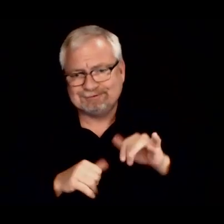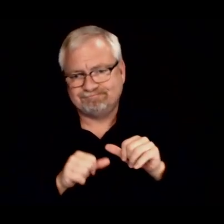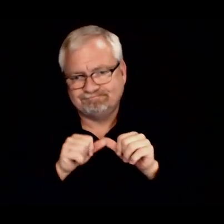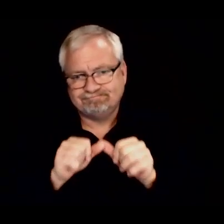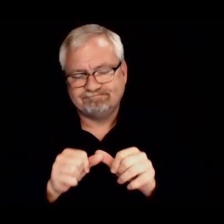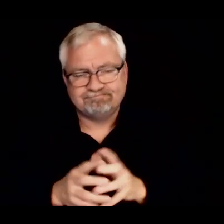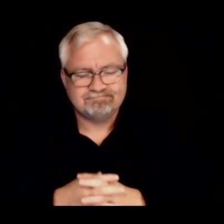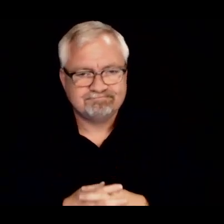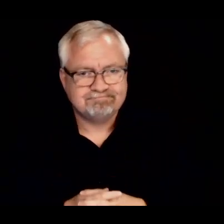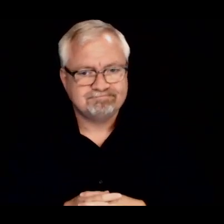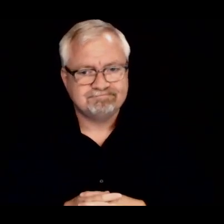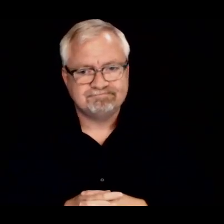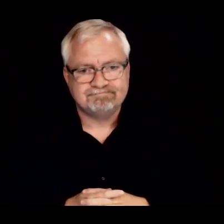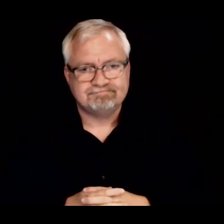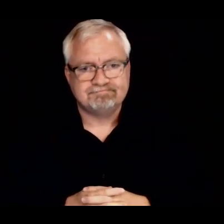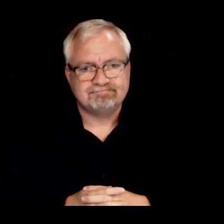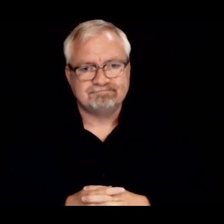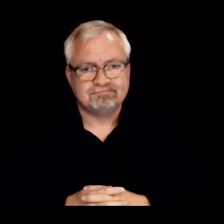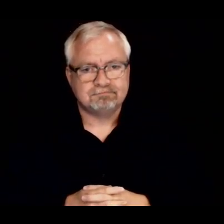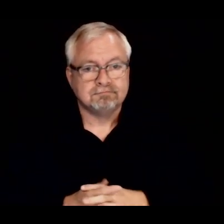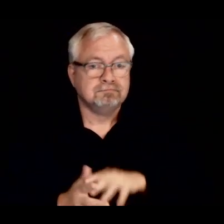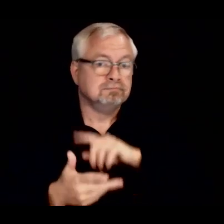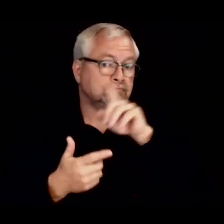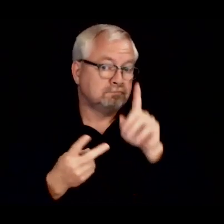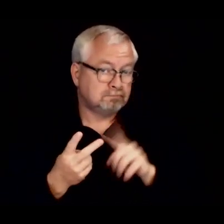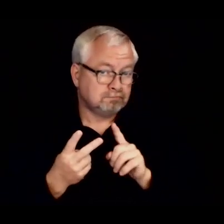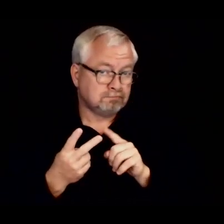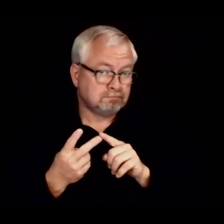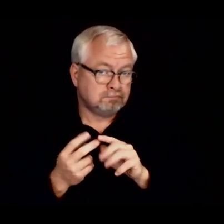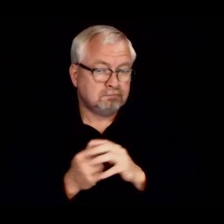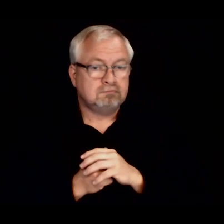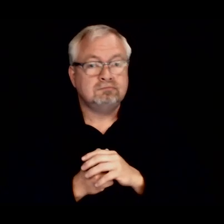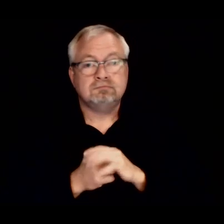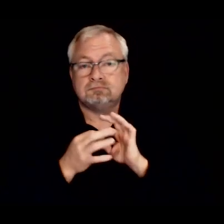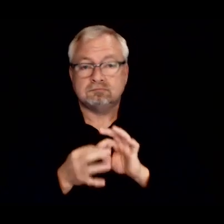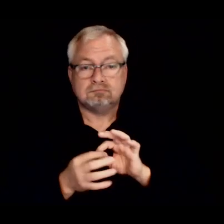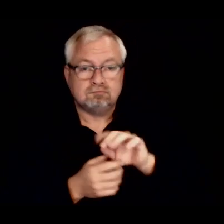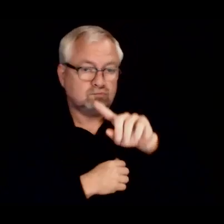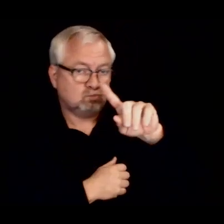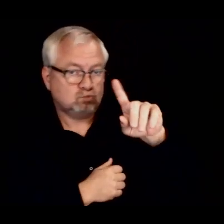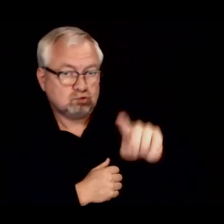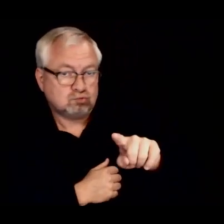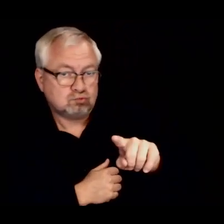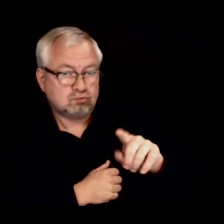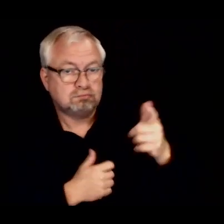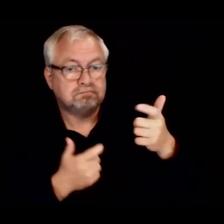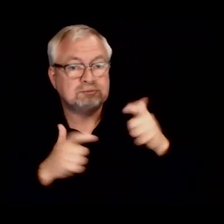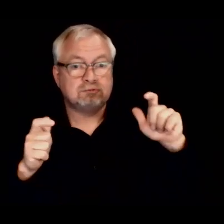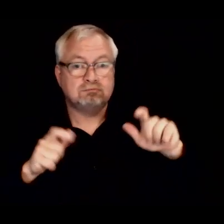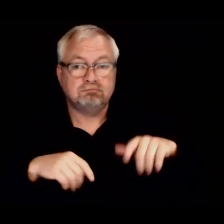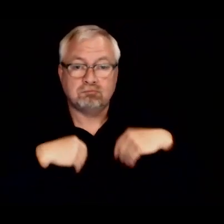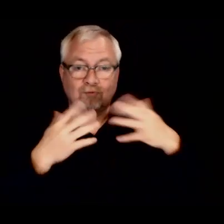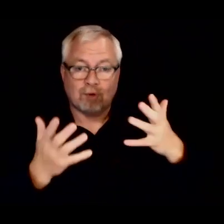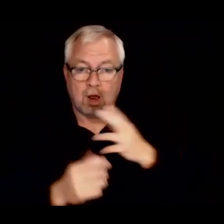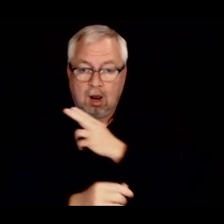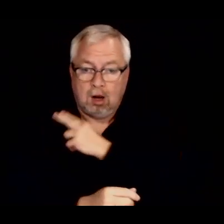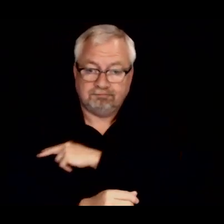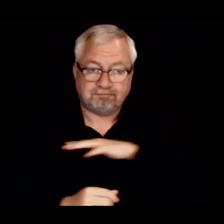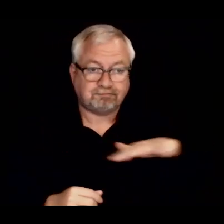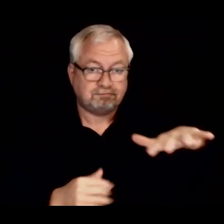As a related question, at least one major provider in town is still reserving its